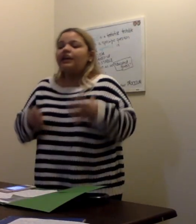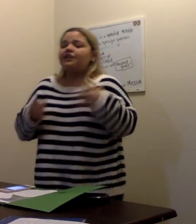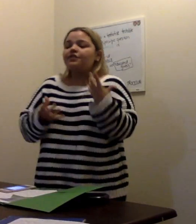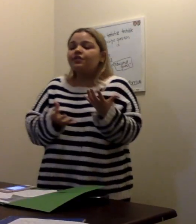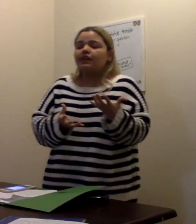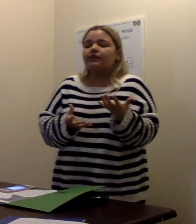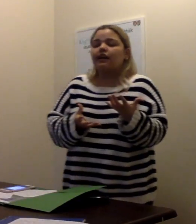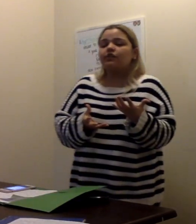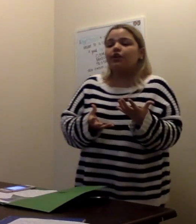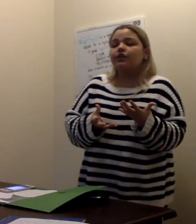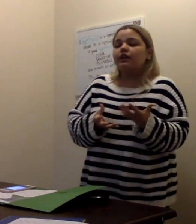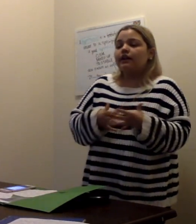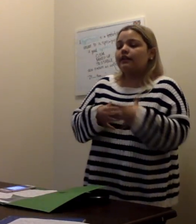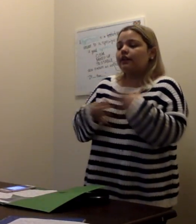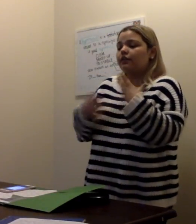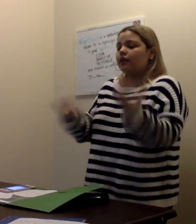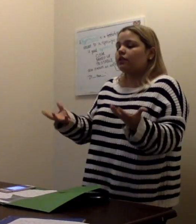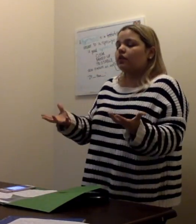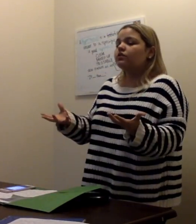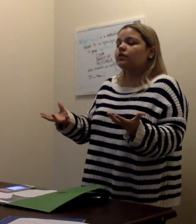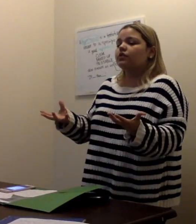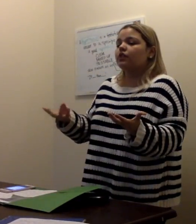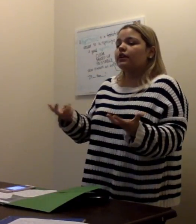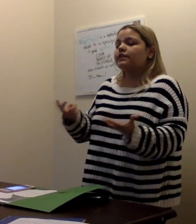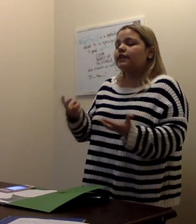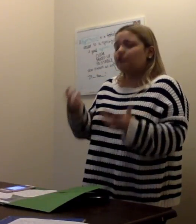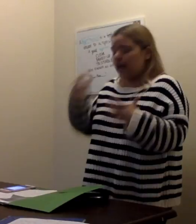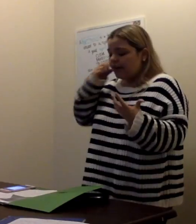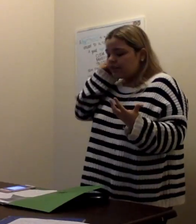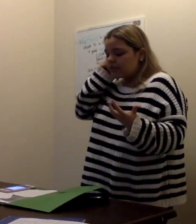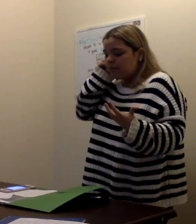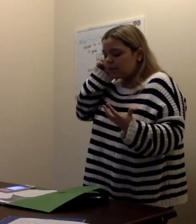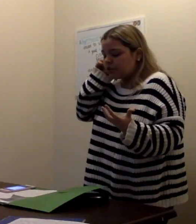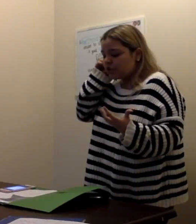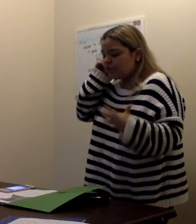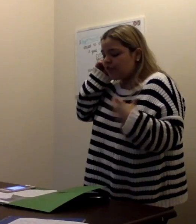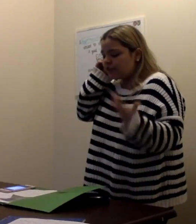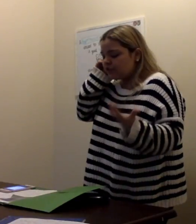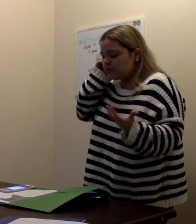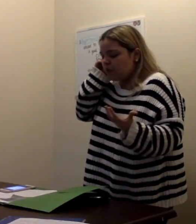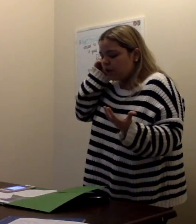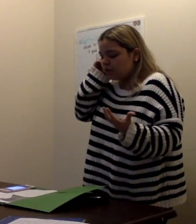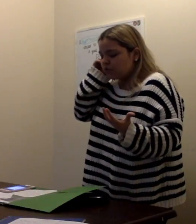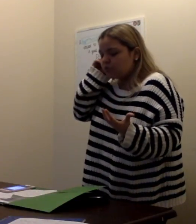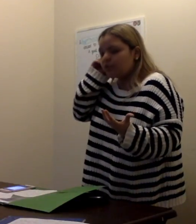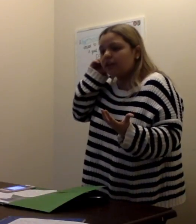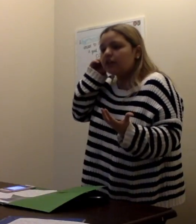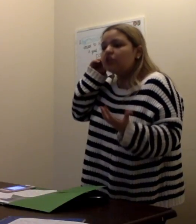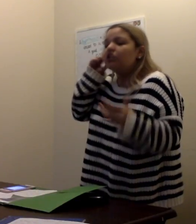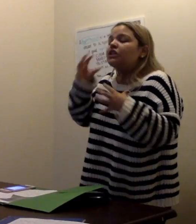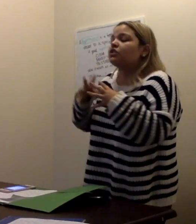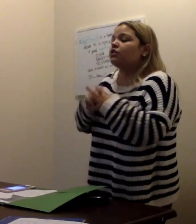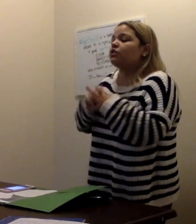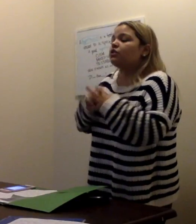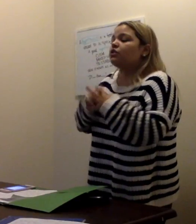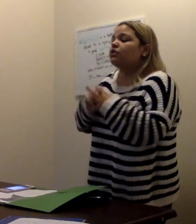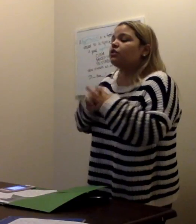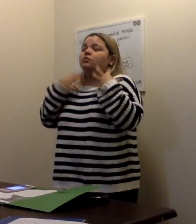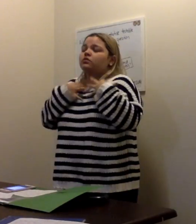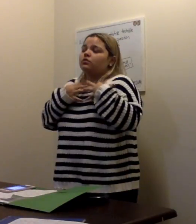another thing that I learned, and that you guys are also going to learn, is that the higher the temperature, the faster the molecules are moving. So now I want one